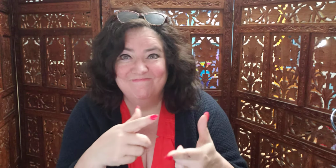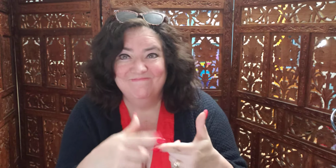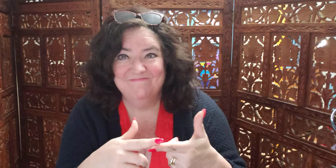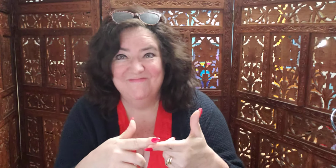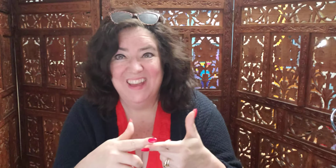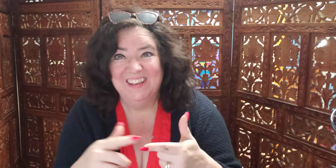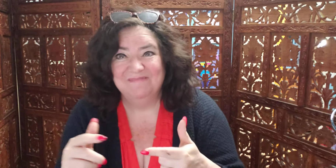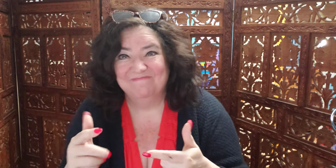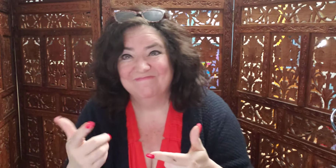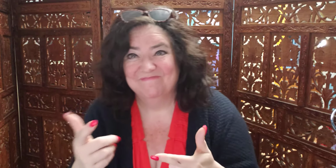then